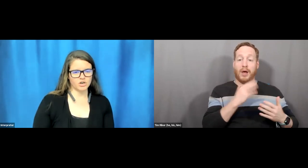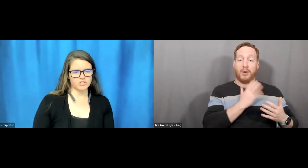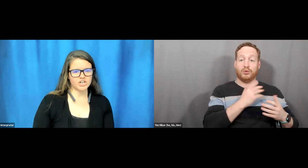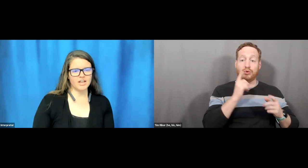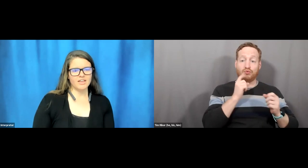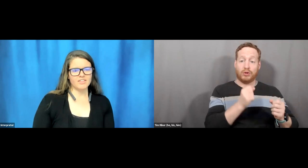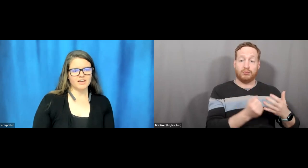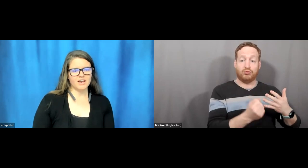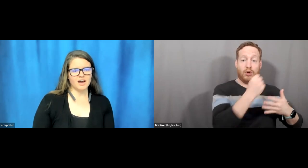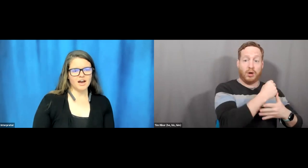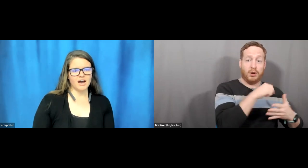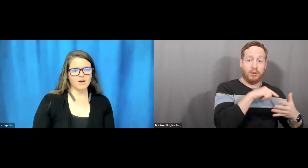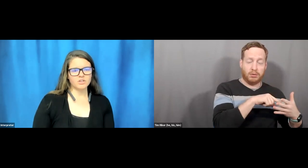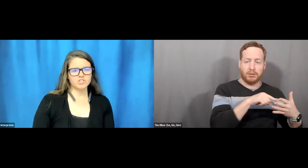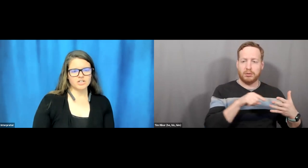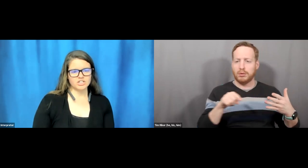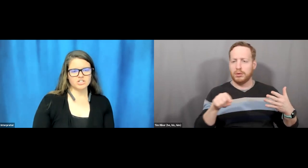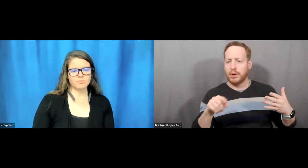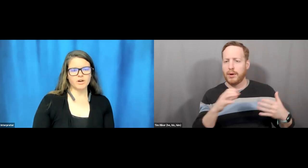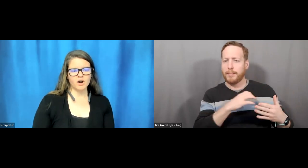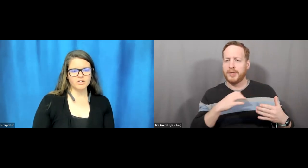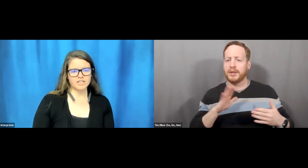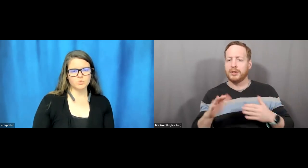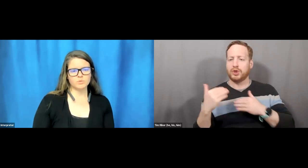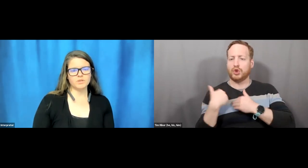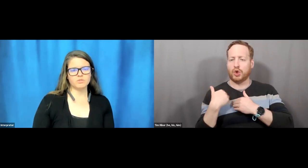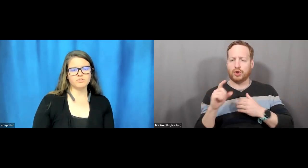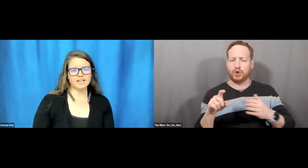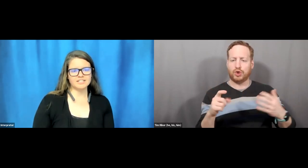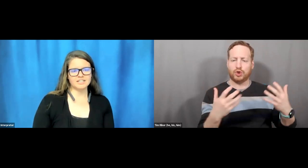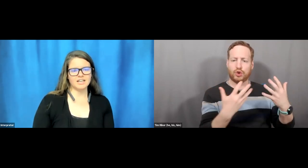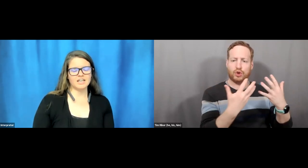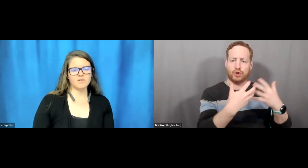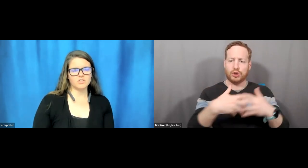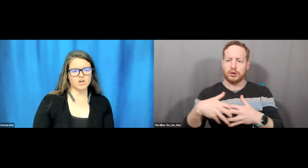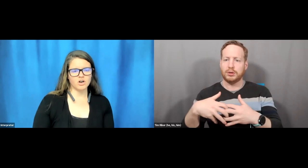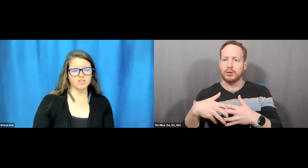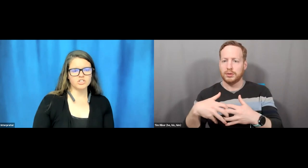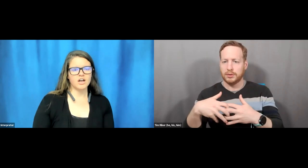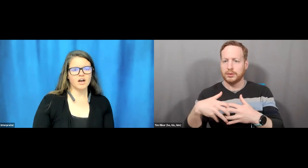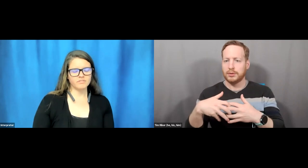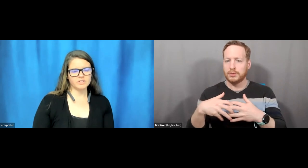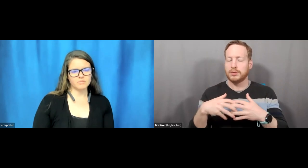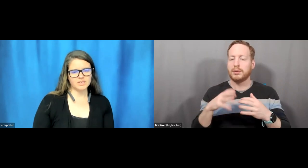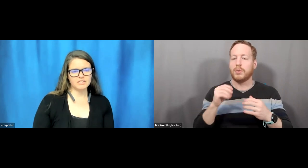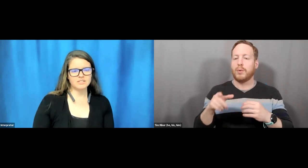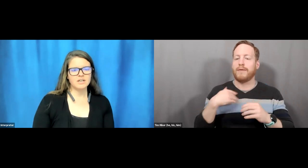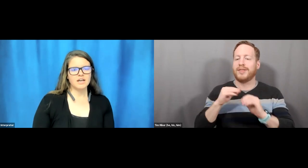charge, then our strategic priorities would be reflected in the charge of the committees